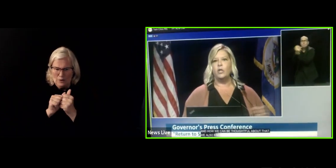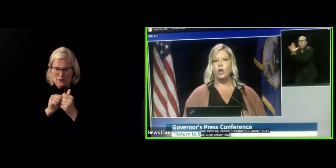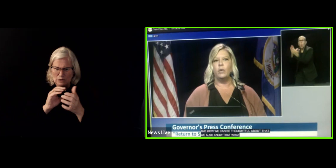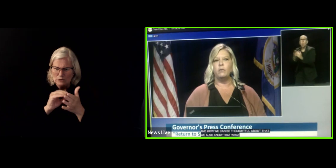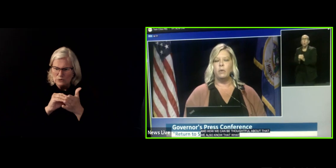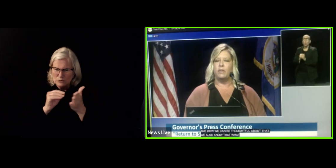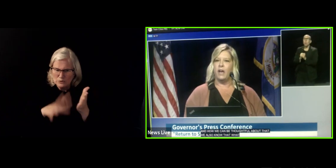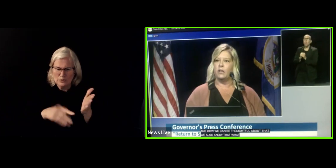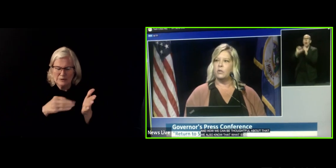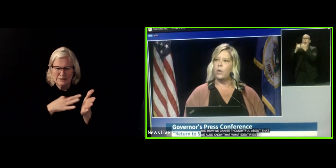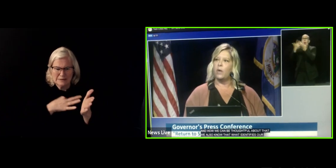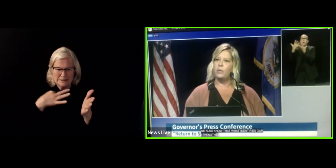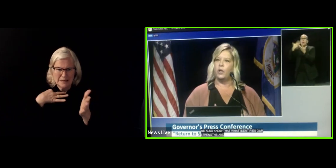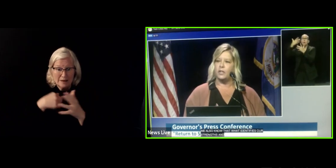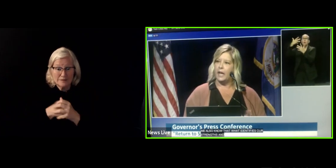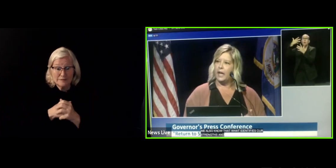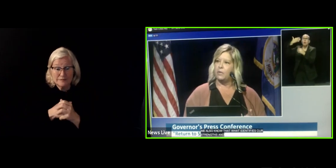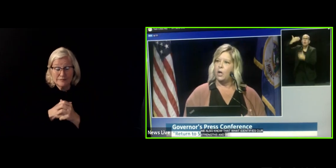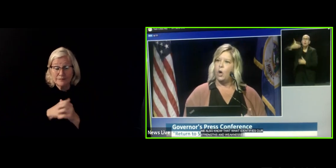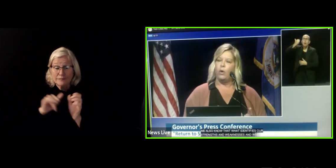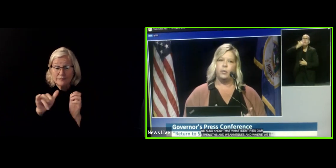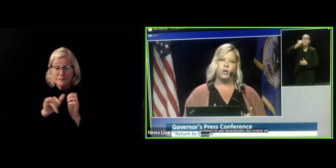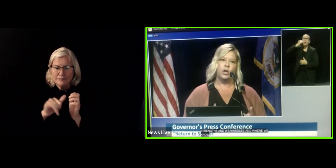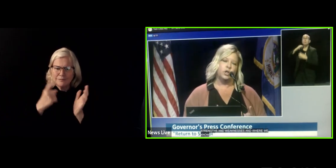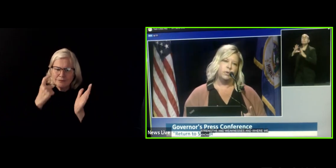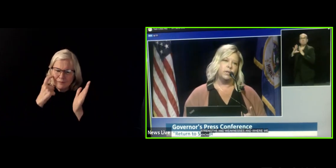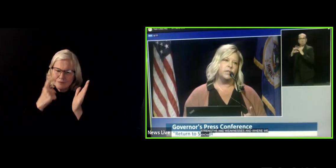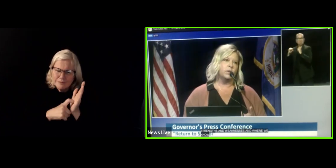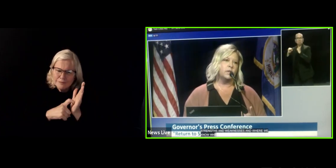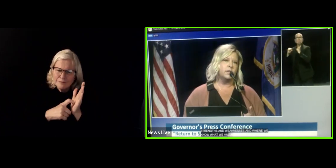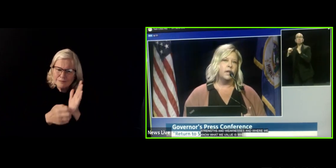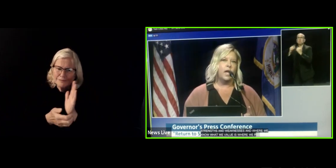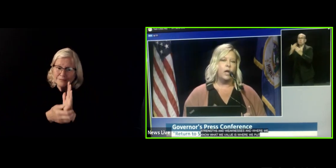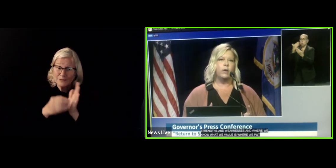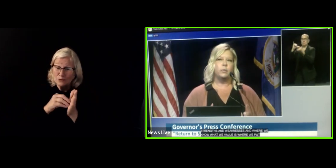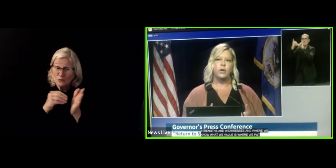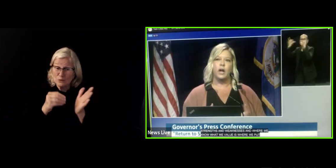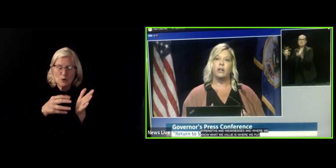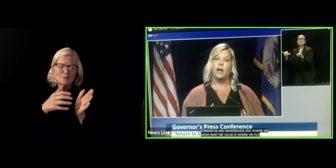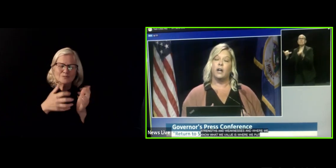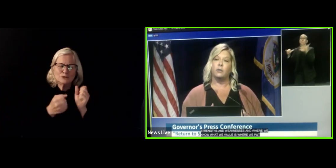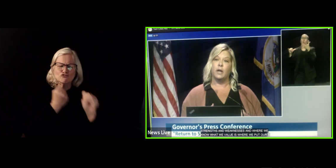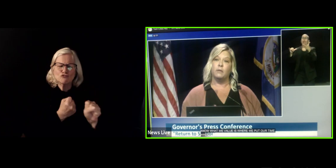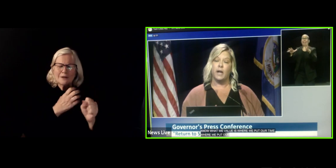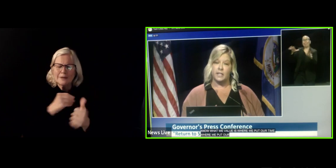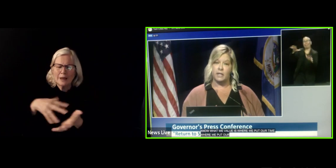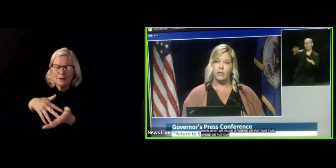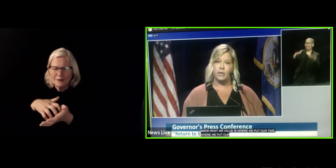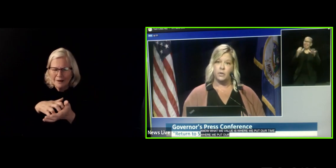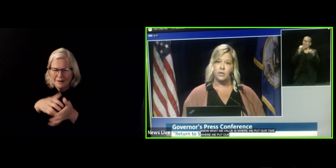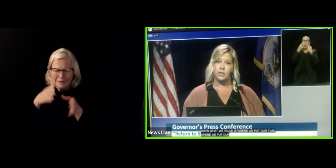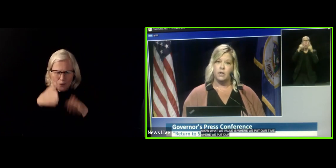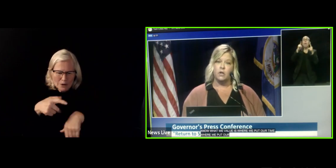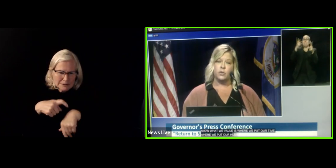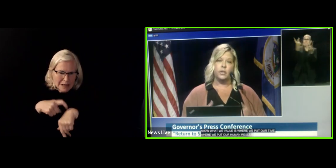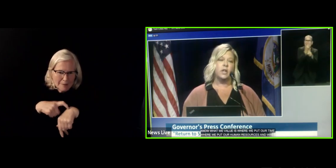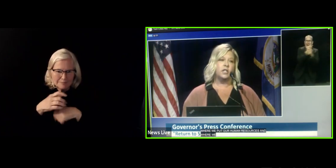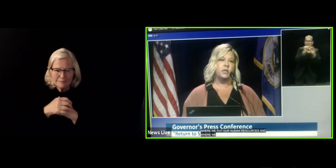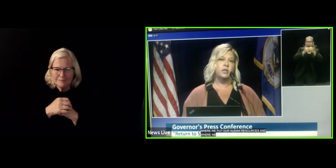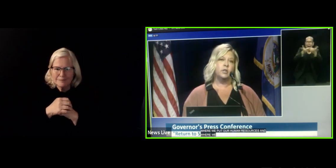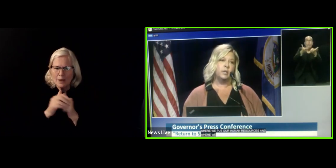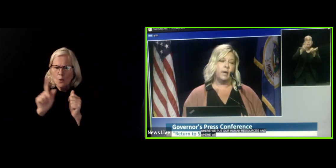we know what we value is where we put our time, where we put our human resources, and where we put our monetary resources. So we're going